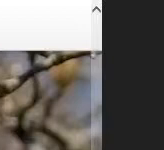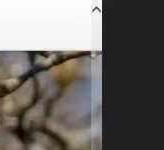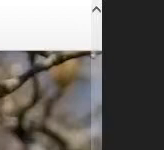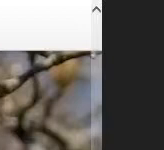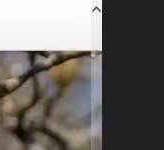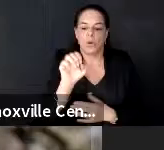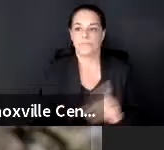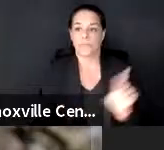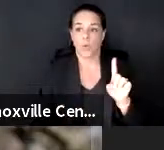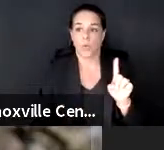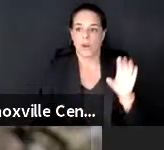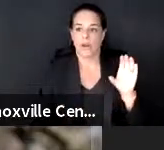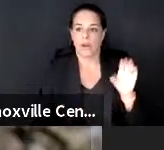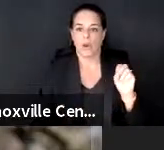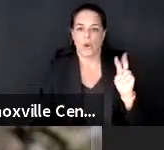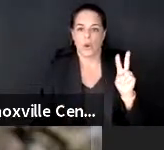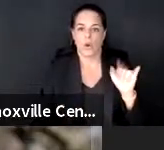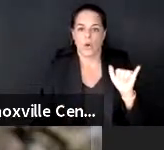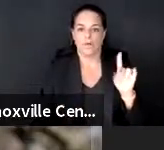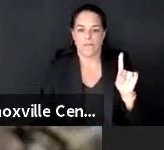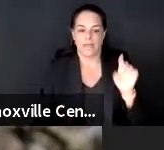at